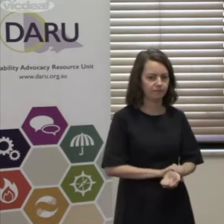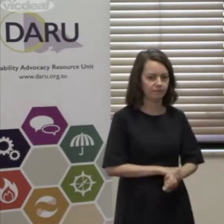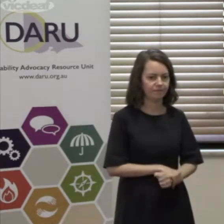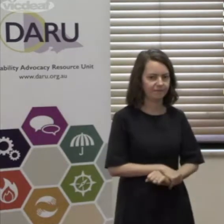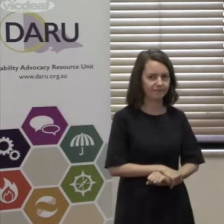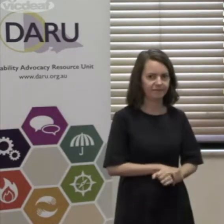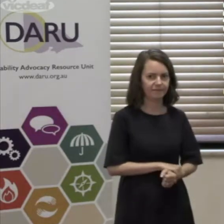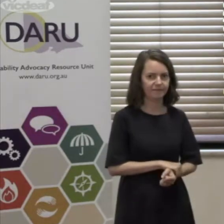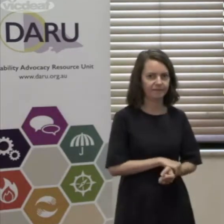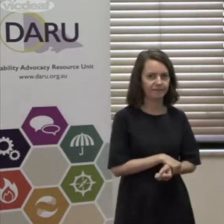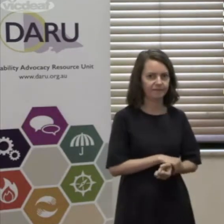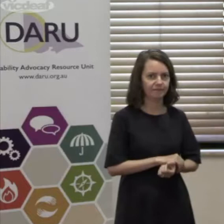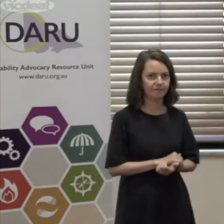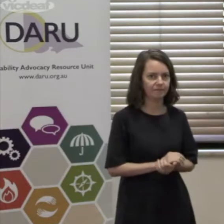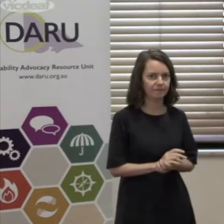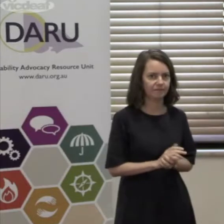So,